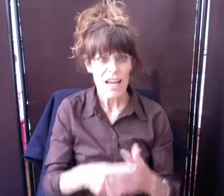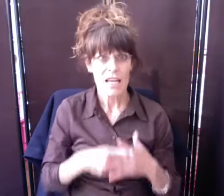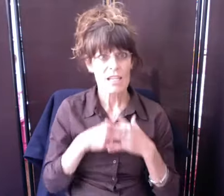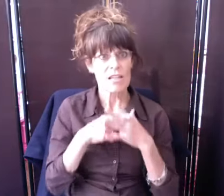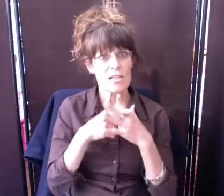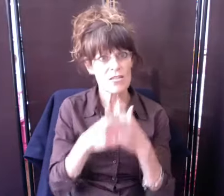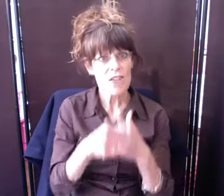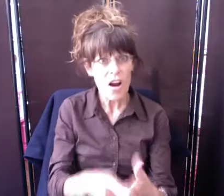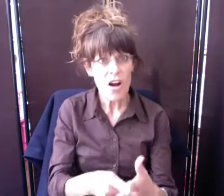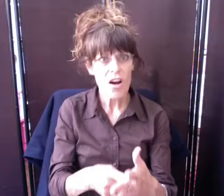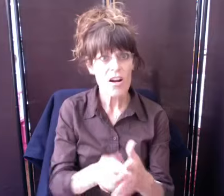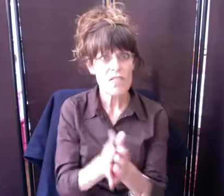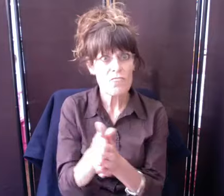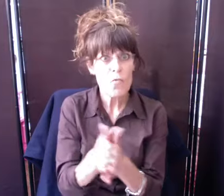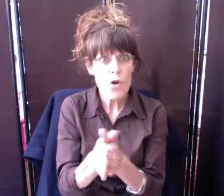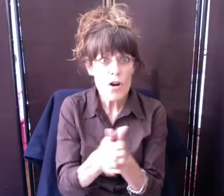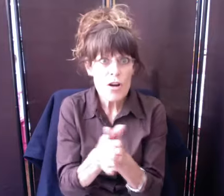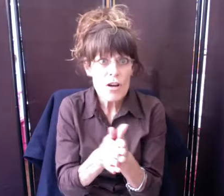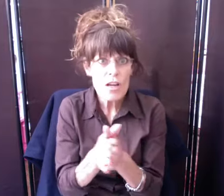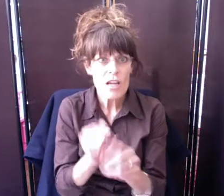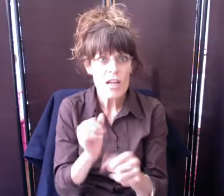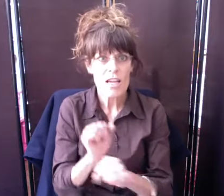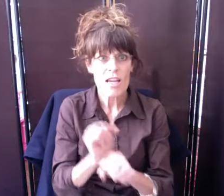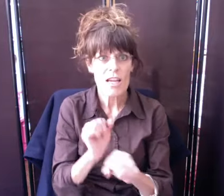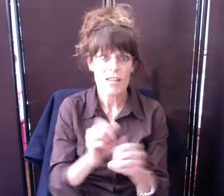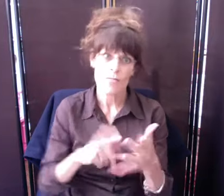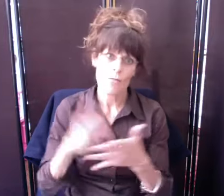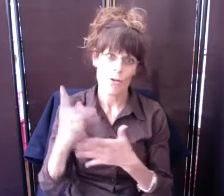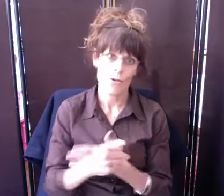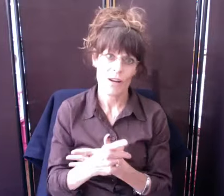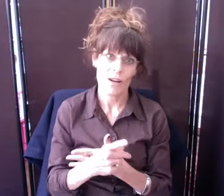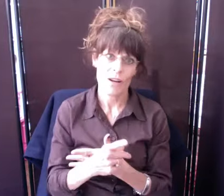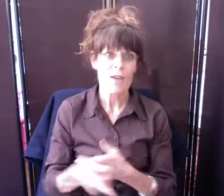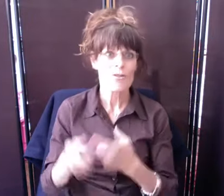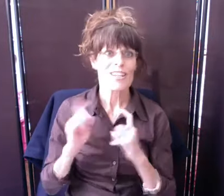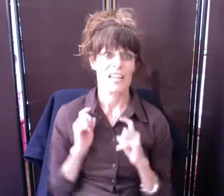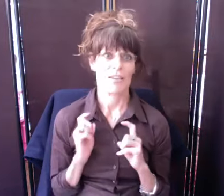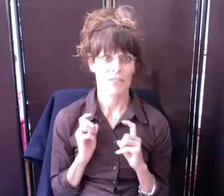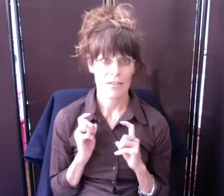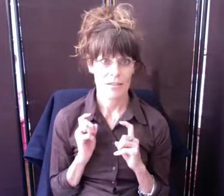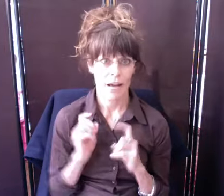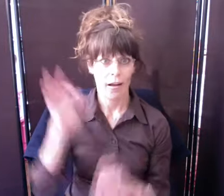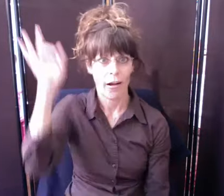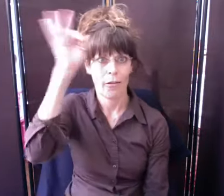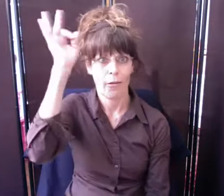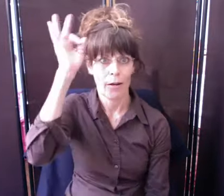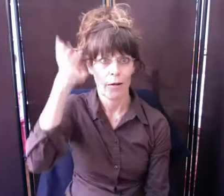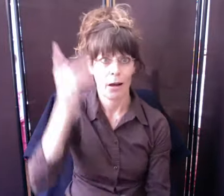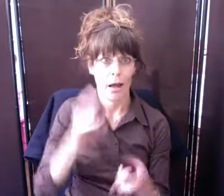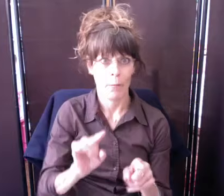Anonymous. And that was the gift that I never truly believed could happen. Like, how is it that the only thing,